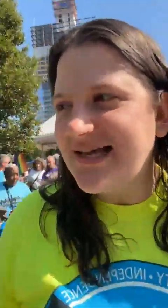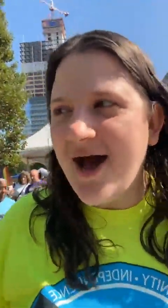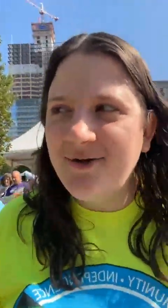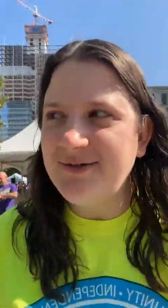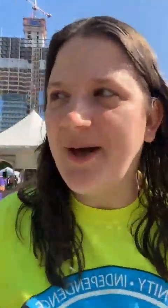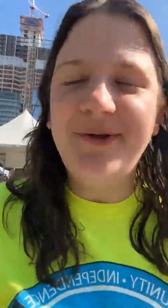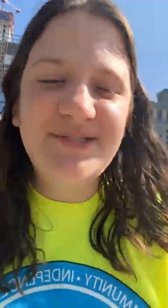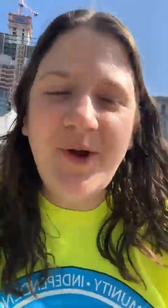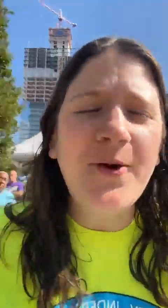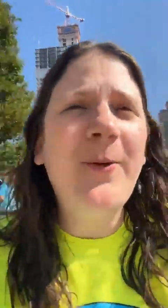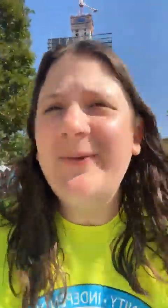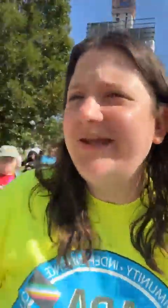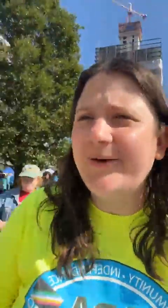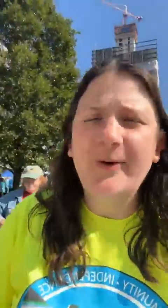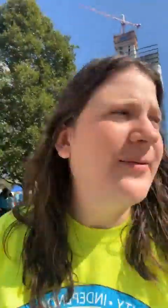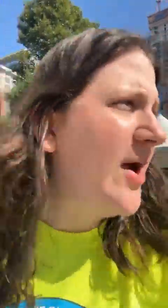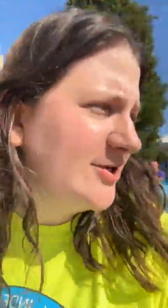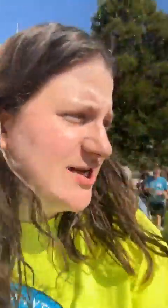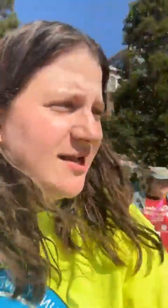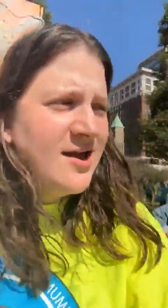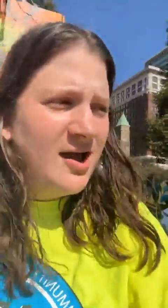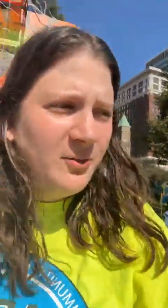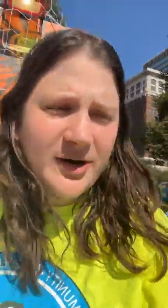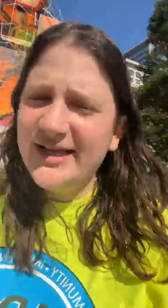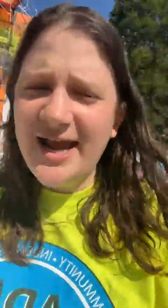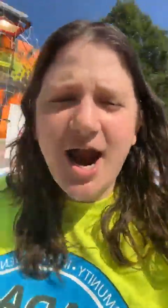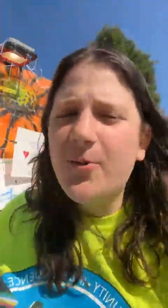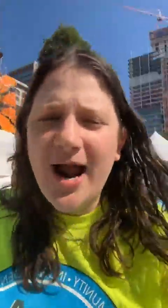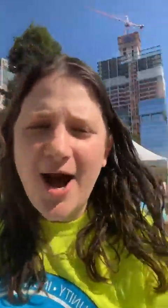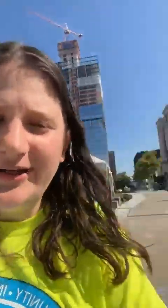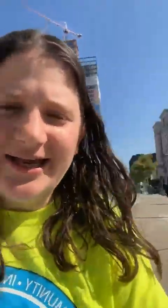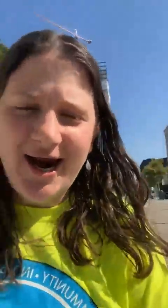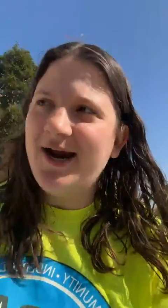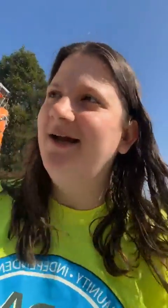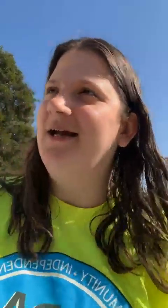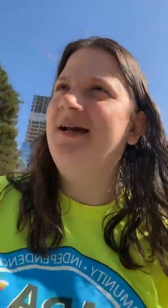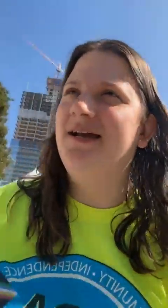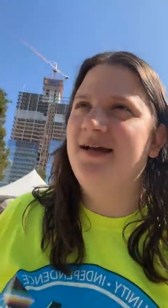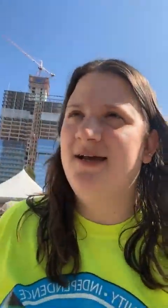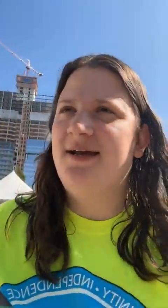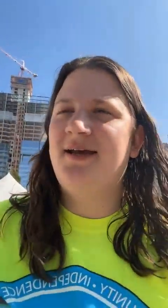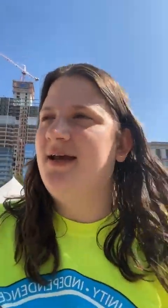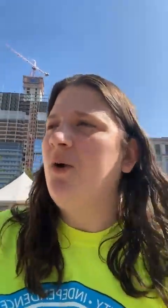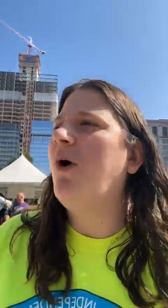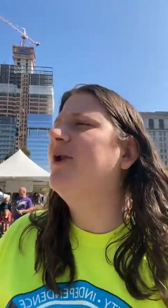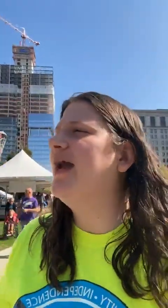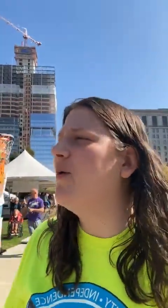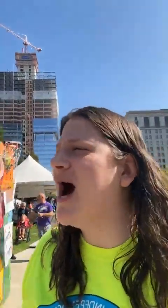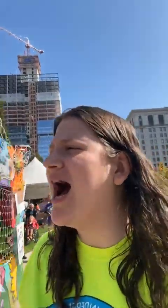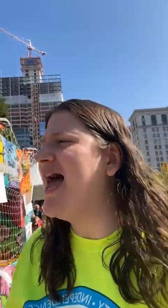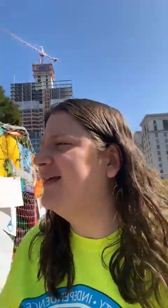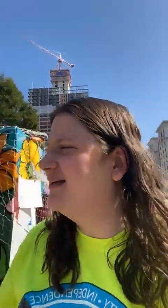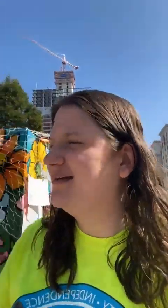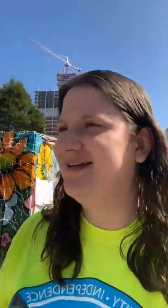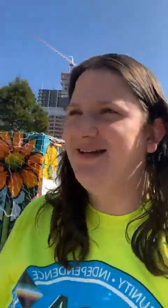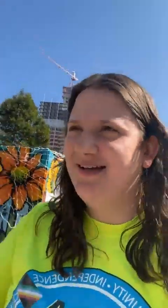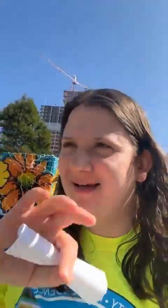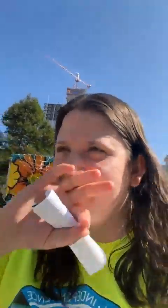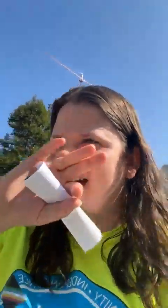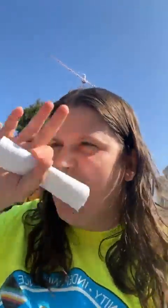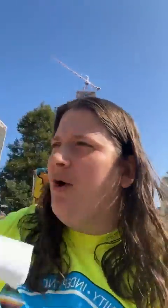yet. Come on down to Public Square. We'll be here, we'll be marching. We're here, we're out here. What do we